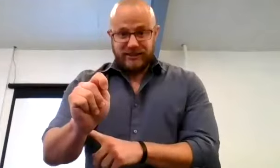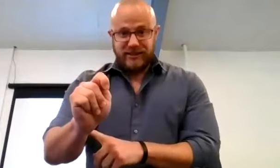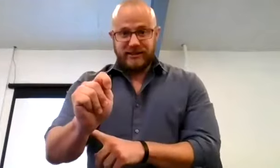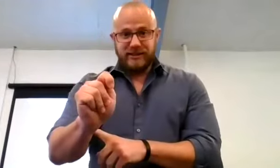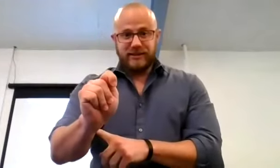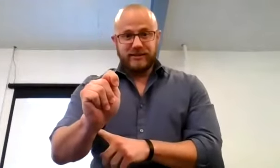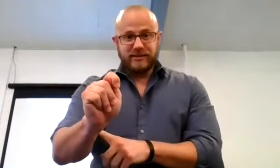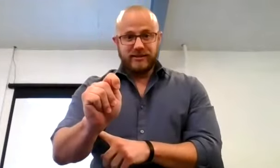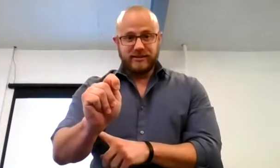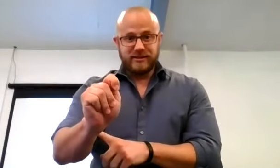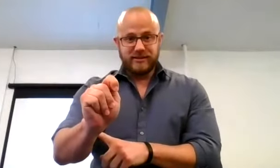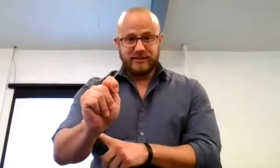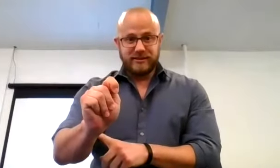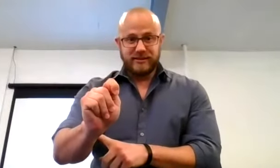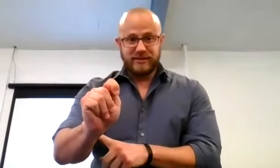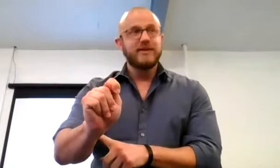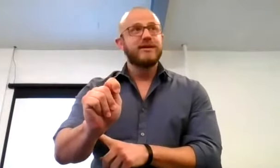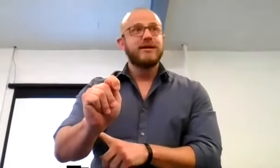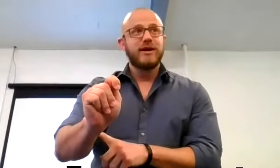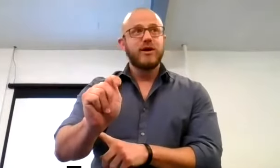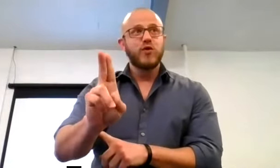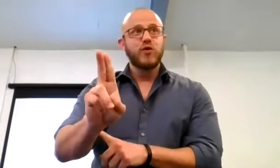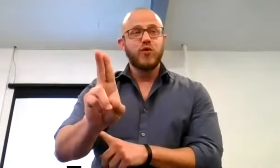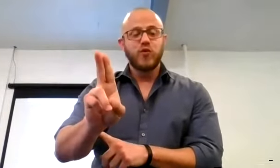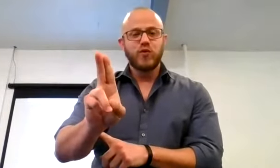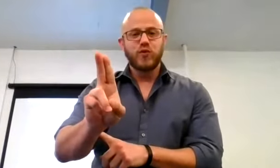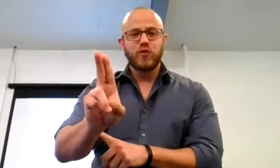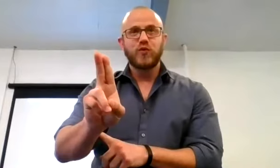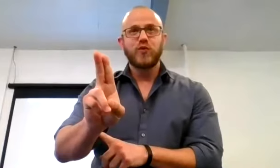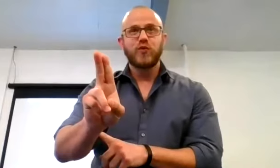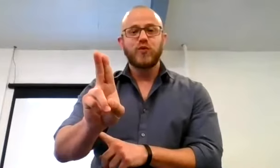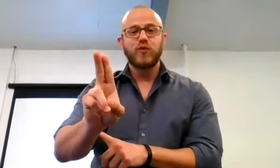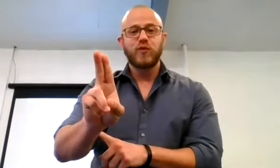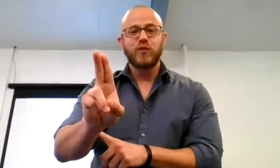placed. So there's the T right there. You see where my thumb is at. And that's U,